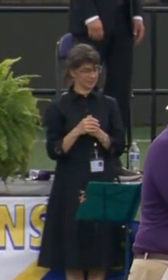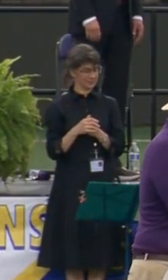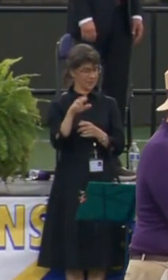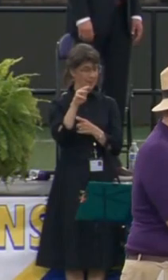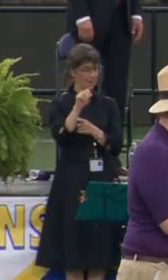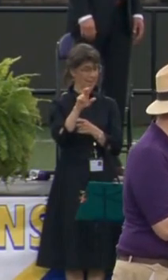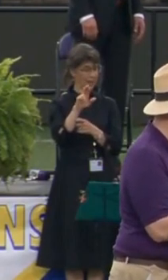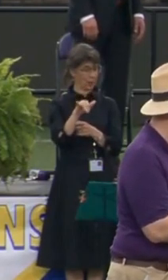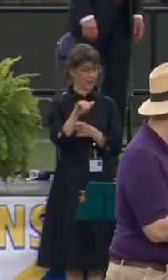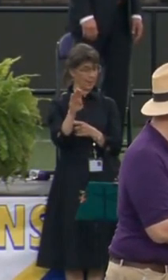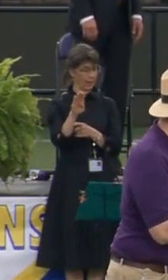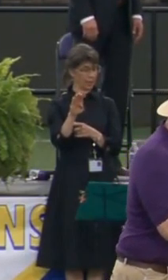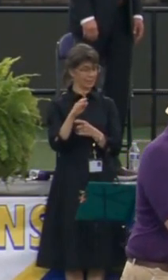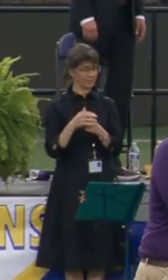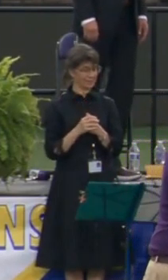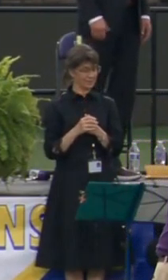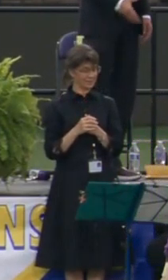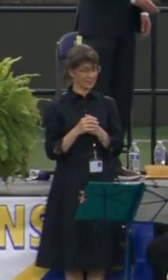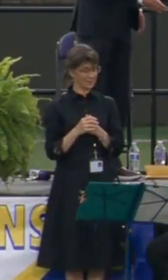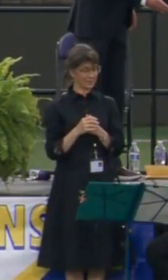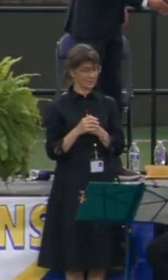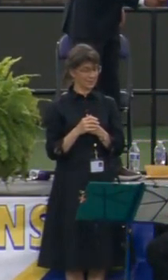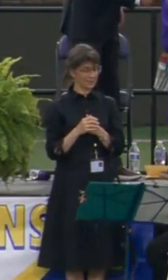Mary Baggett.